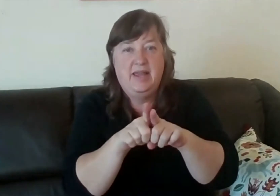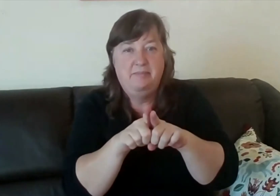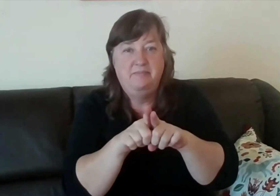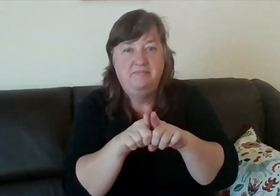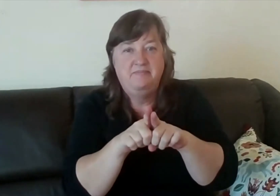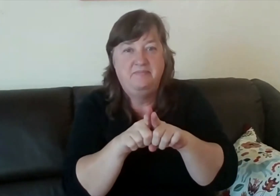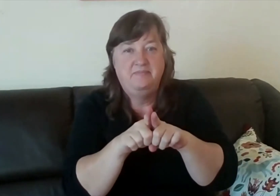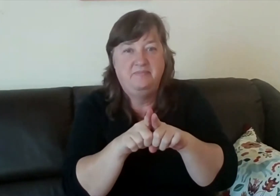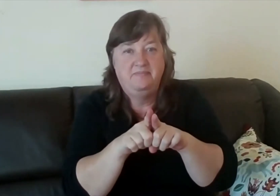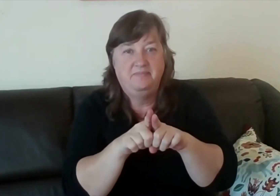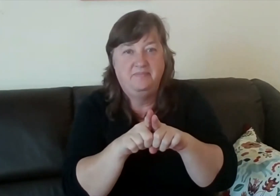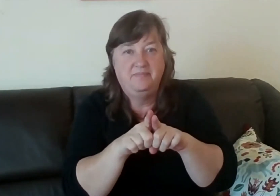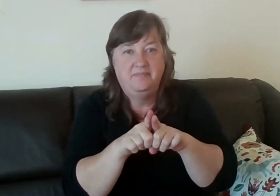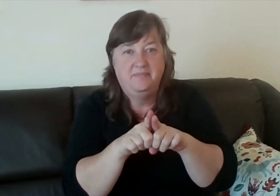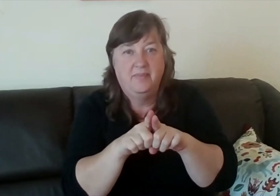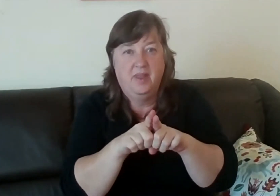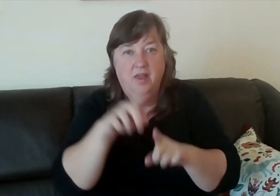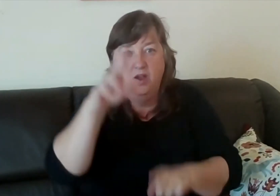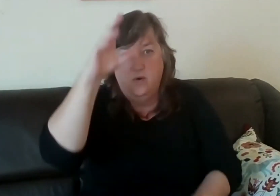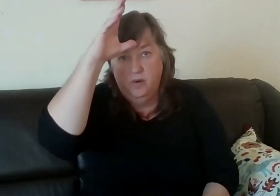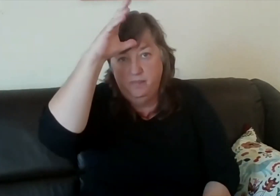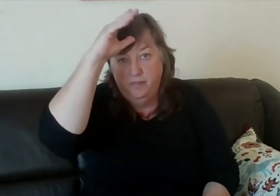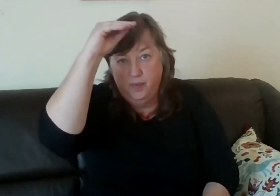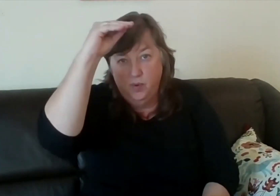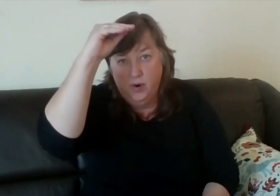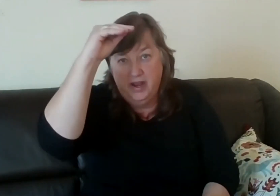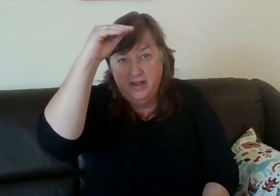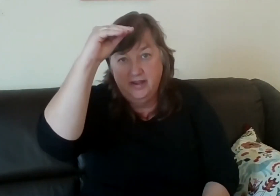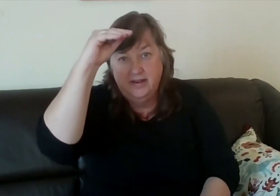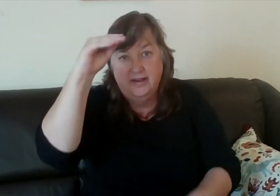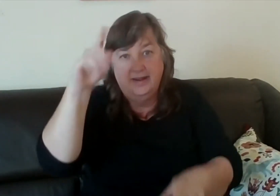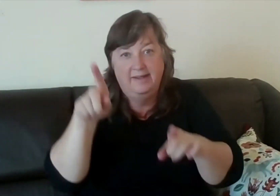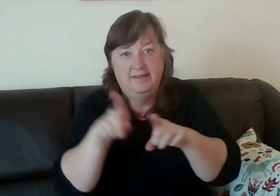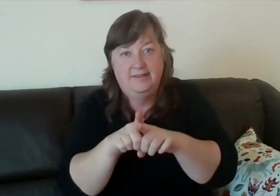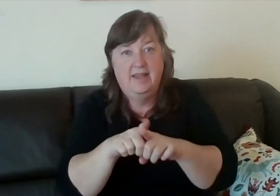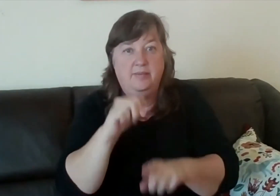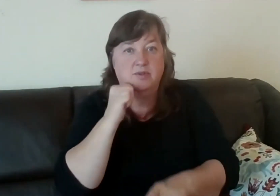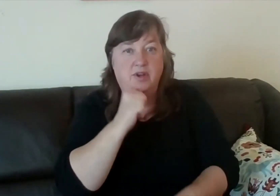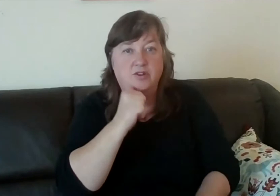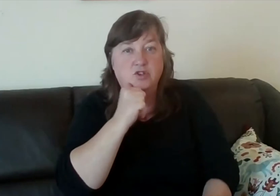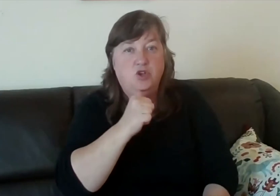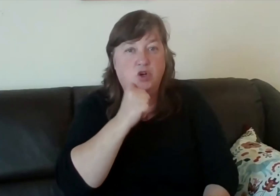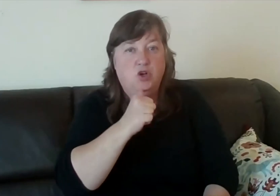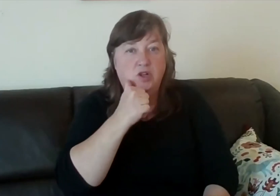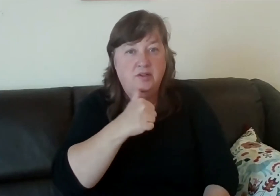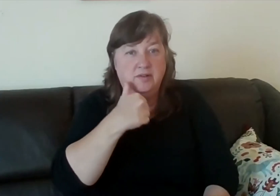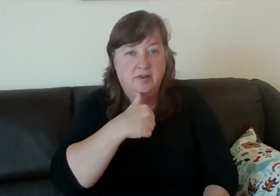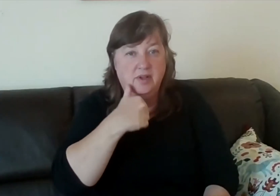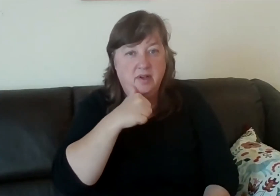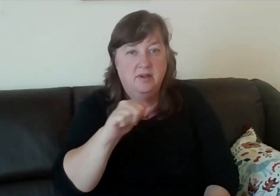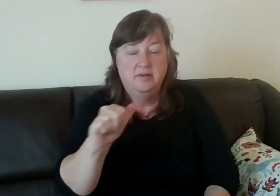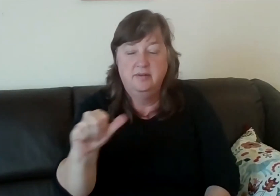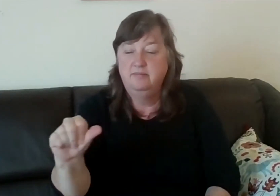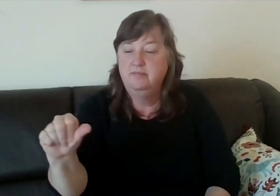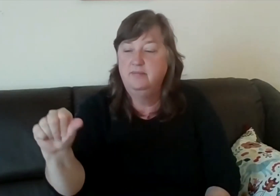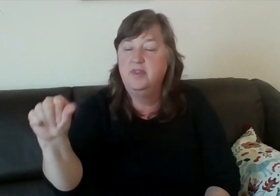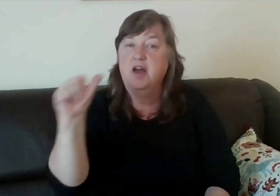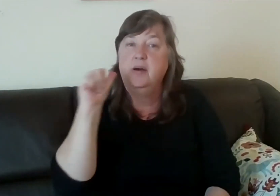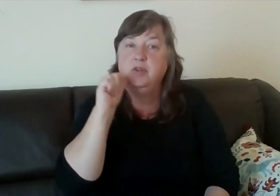same, or boy, same. So here's girl, thumb along